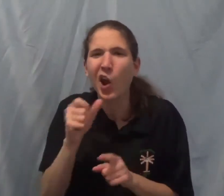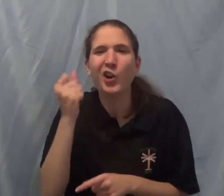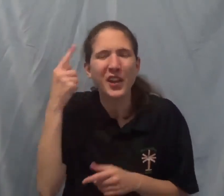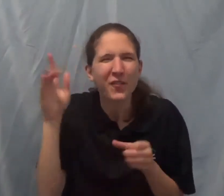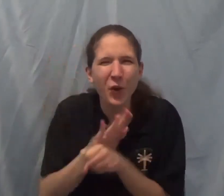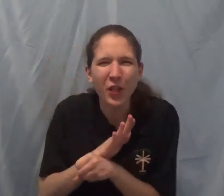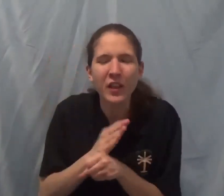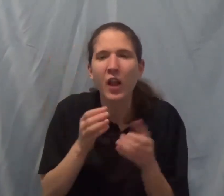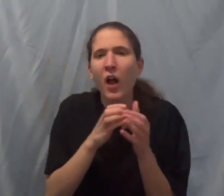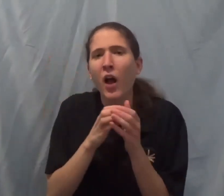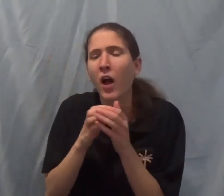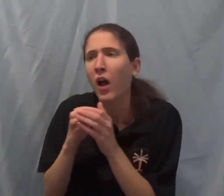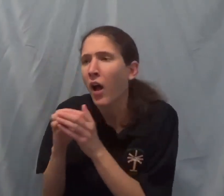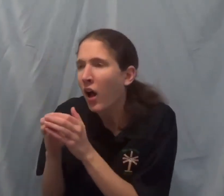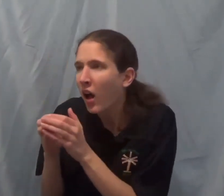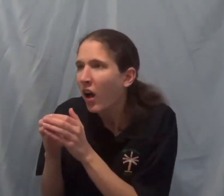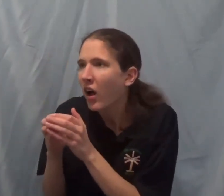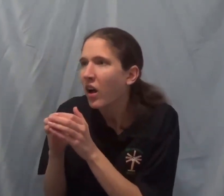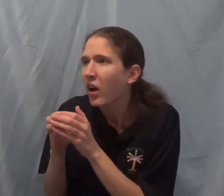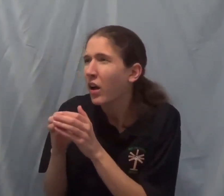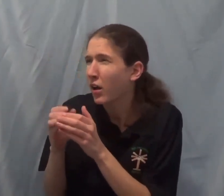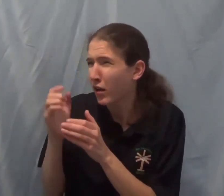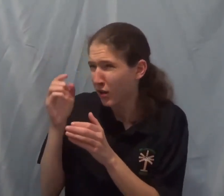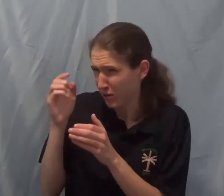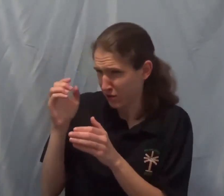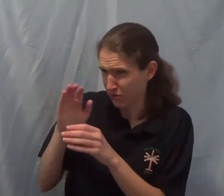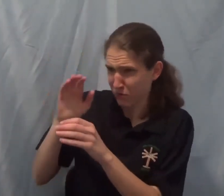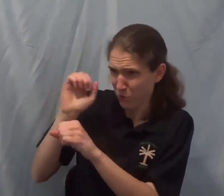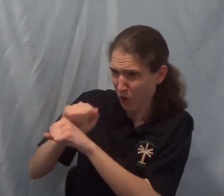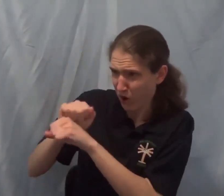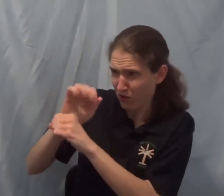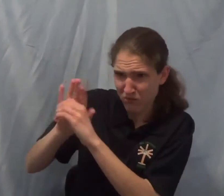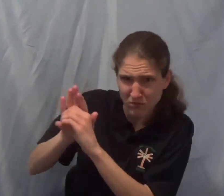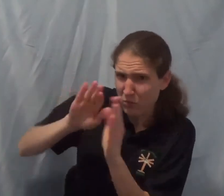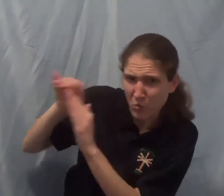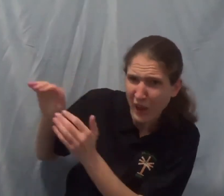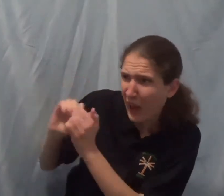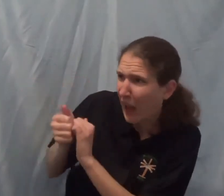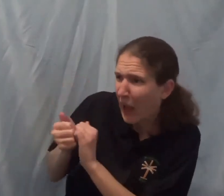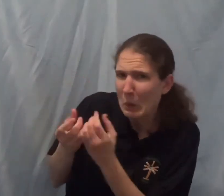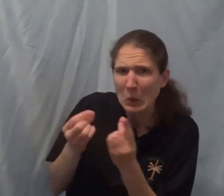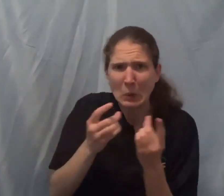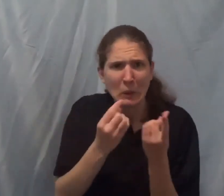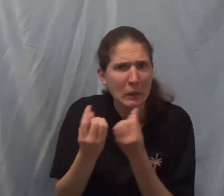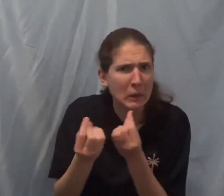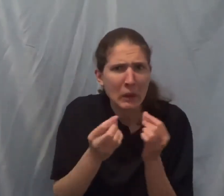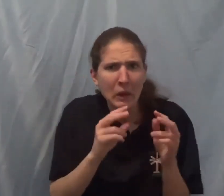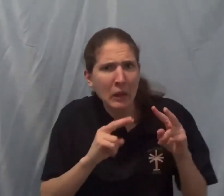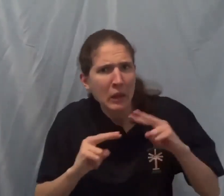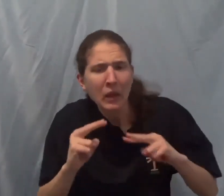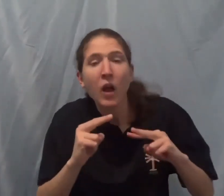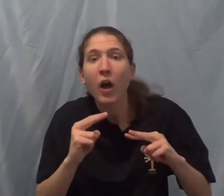him. And I don't know what they thought, but I don't know. I wouldn't be surprised. Jesus, let's hang out. Let's catch